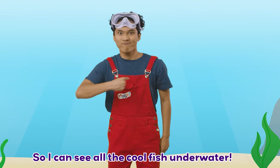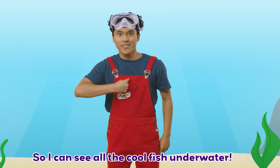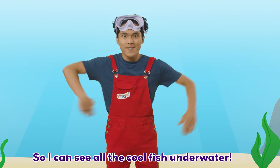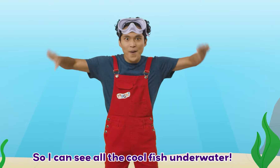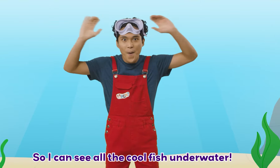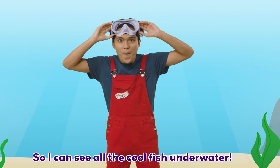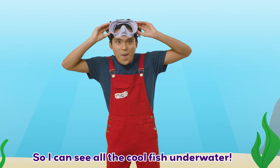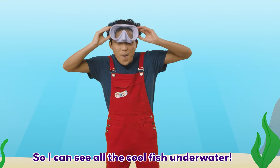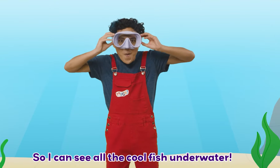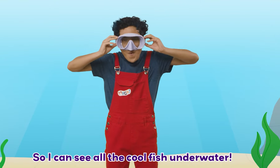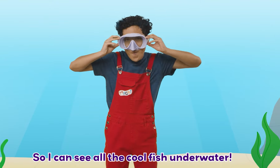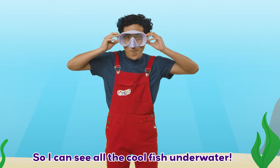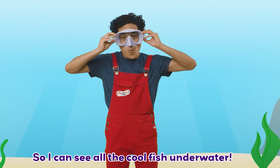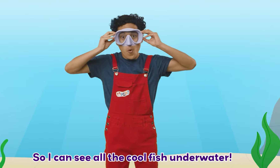fish